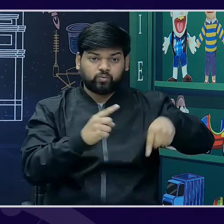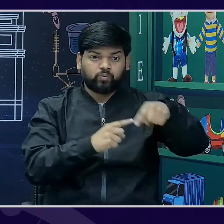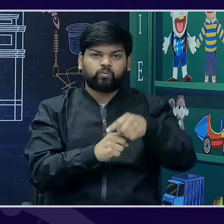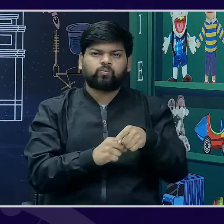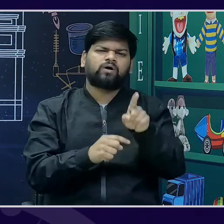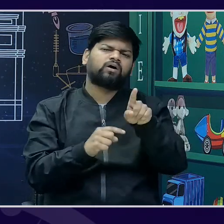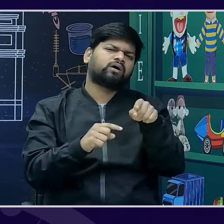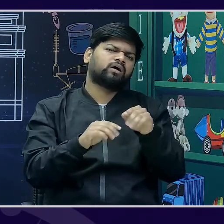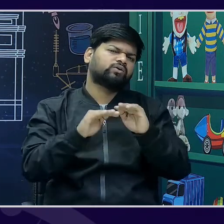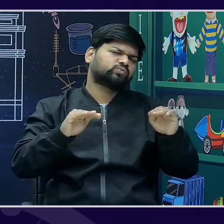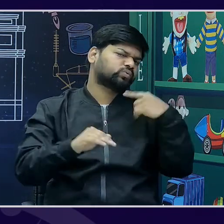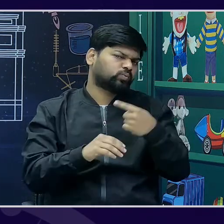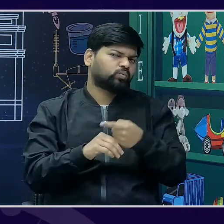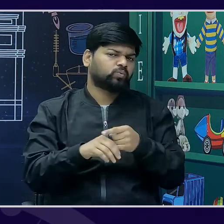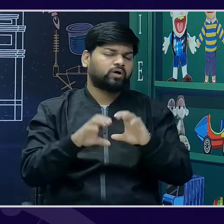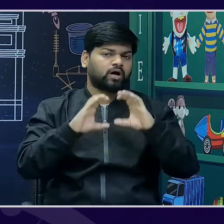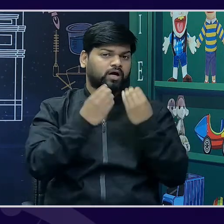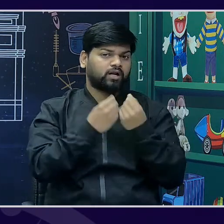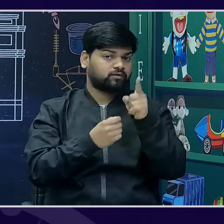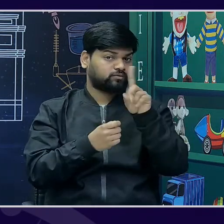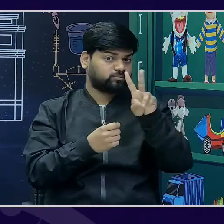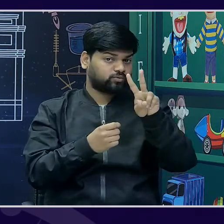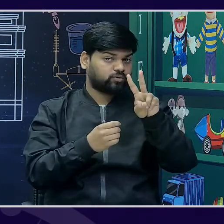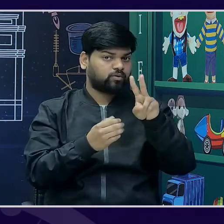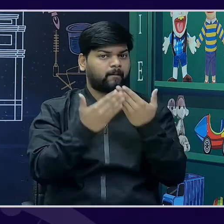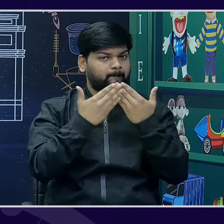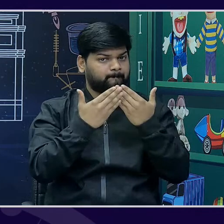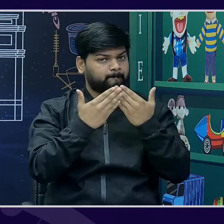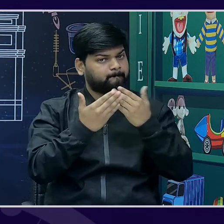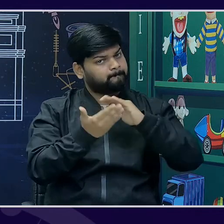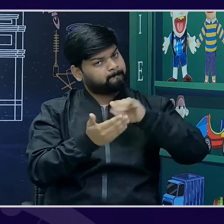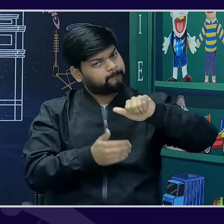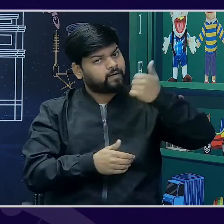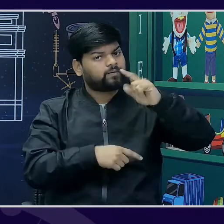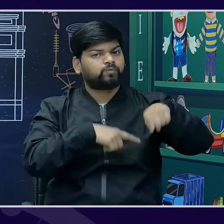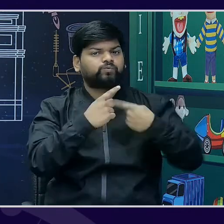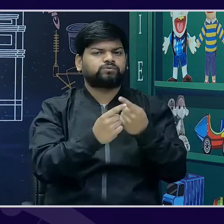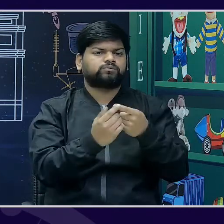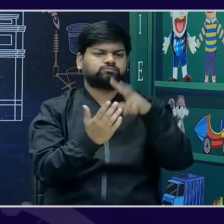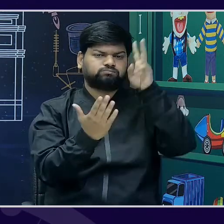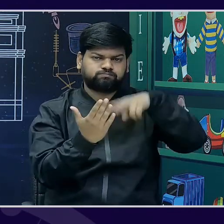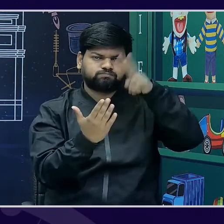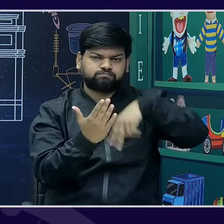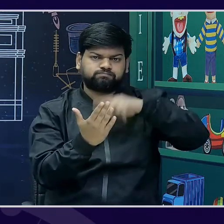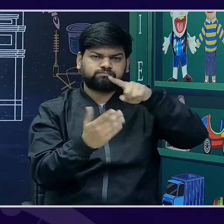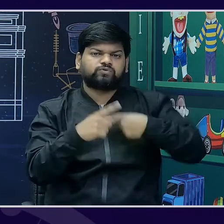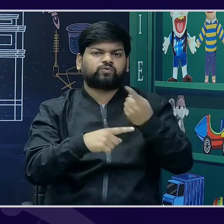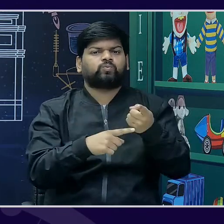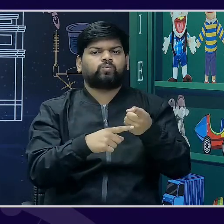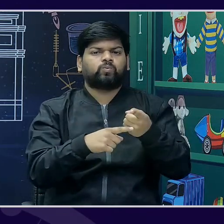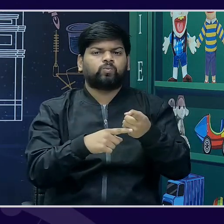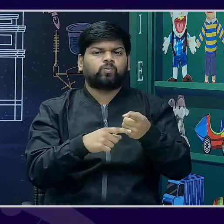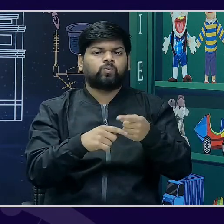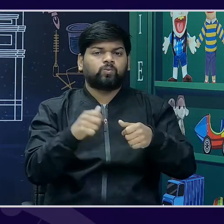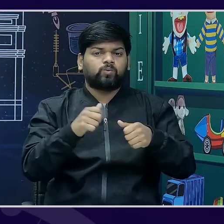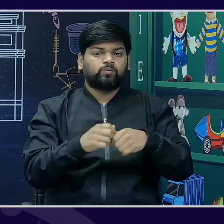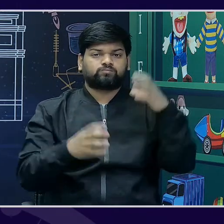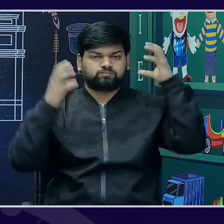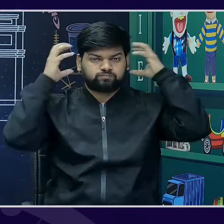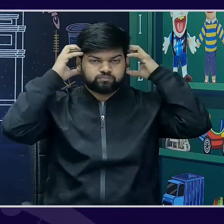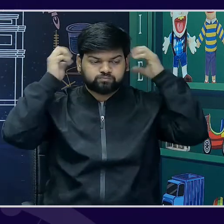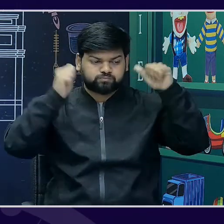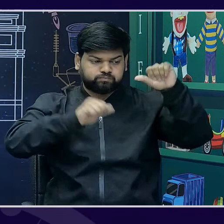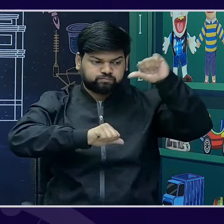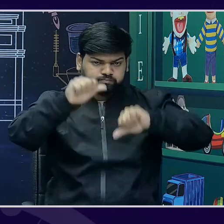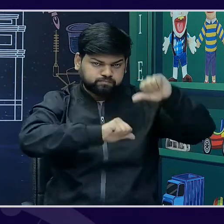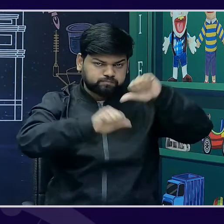is specialized to take care of the hearing health of people. And a clinic of such nature is called an